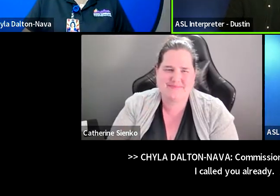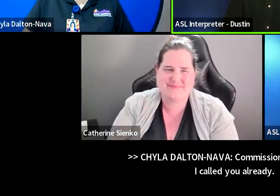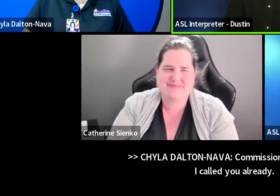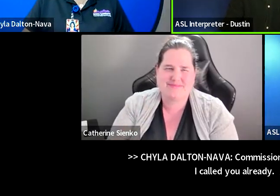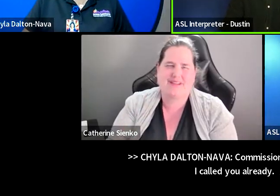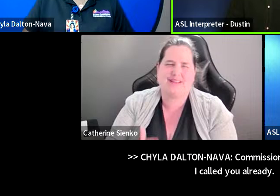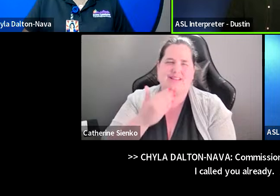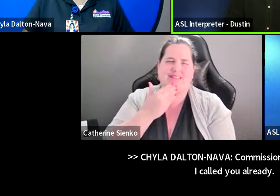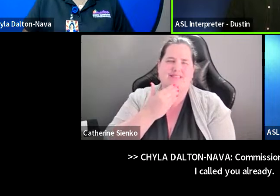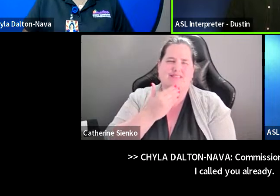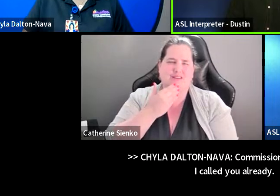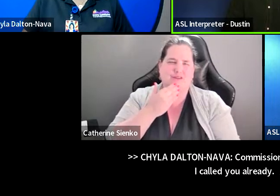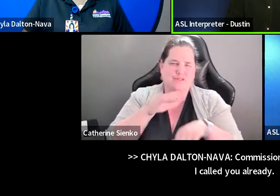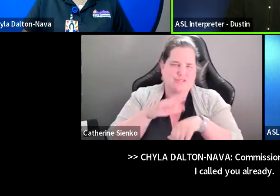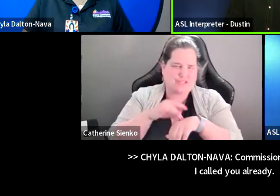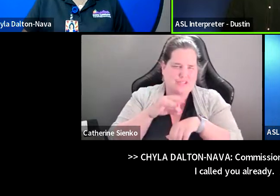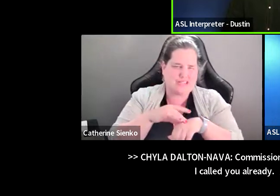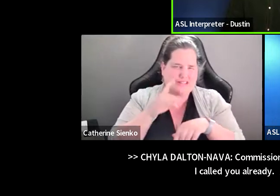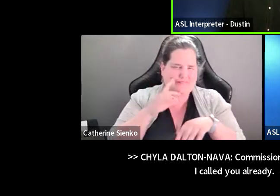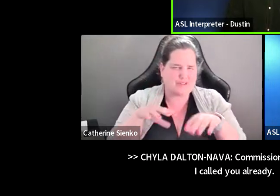Here.